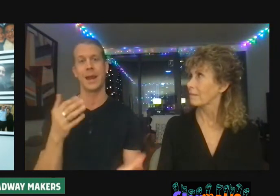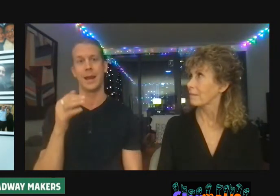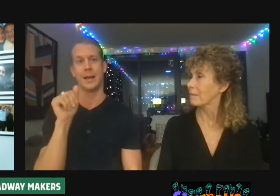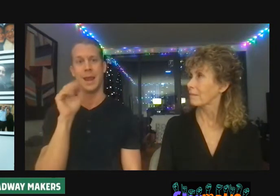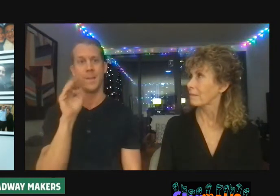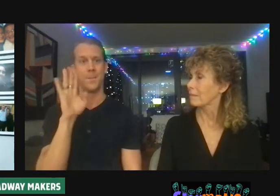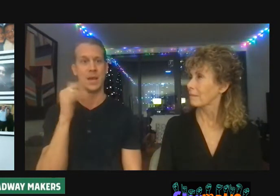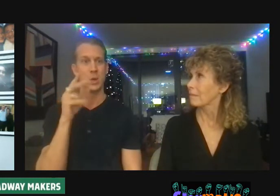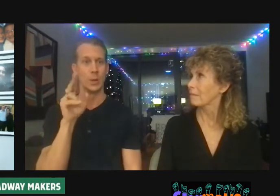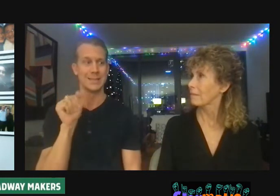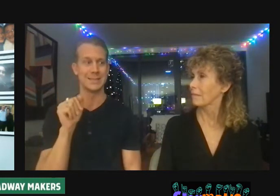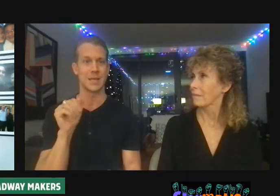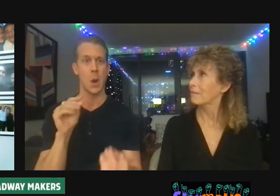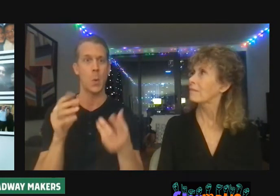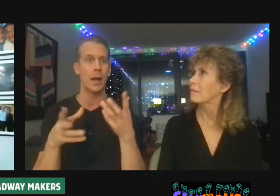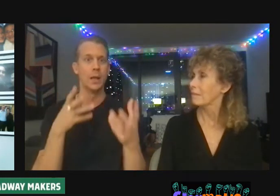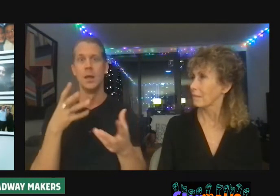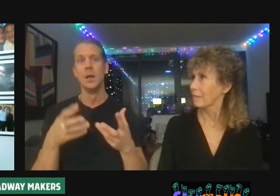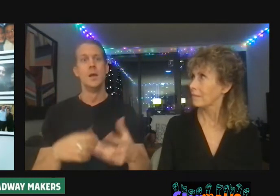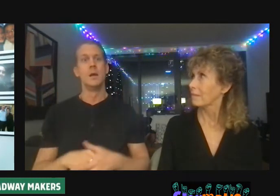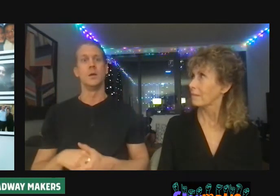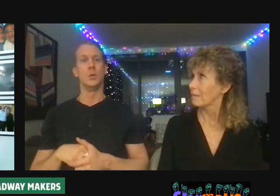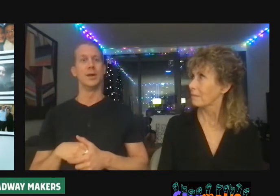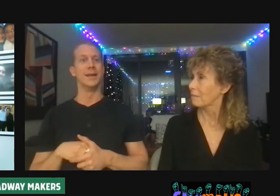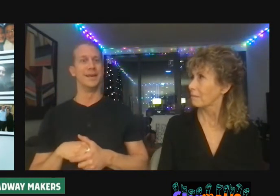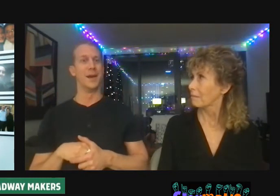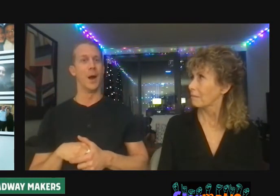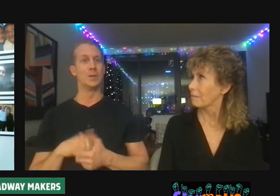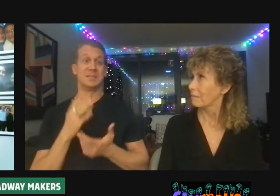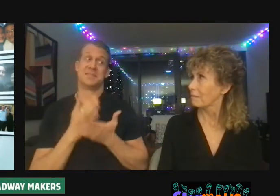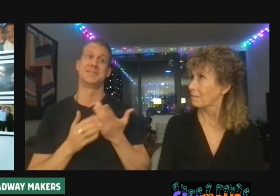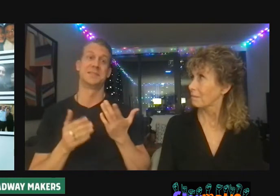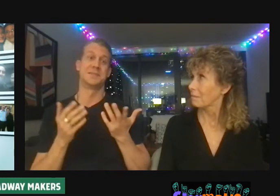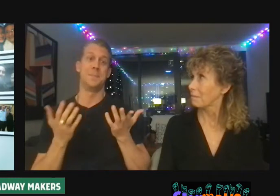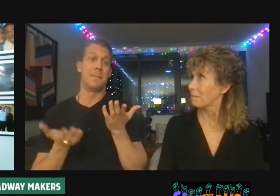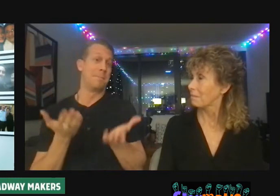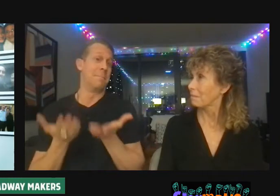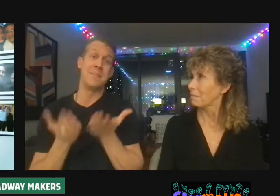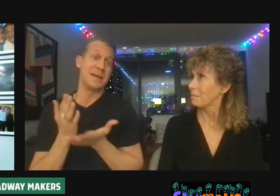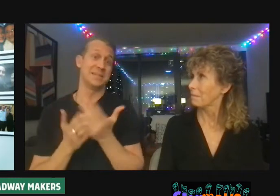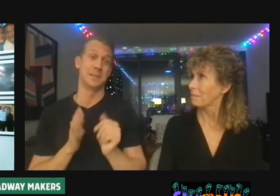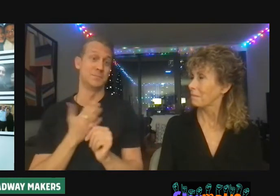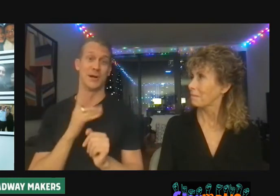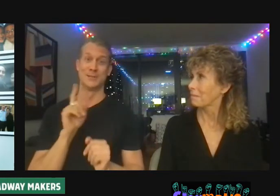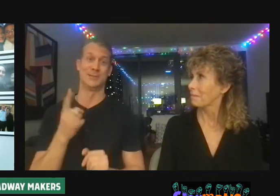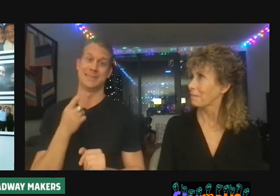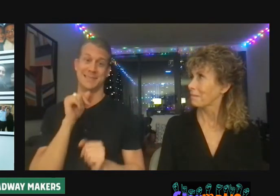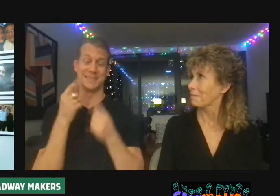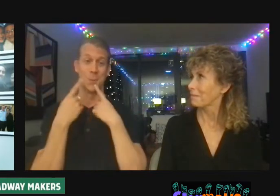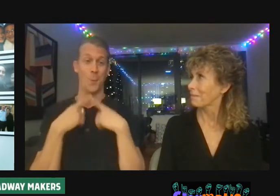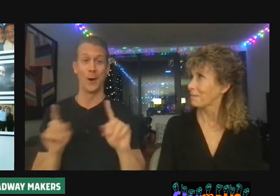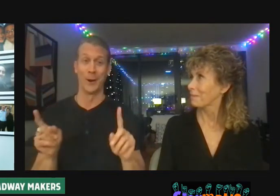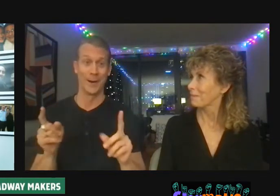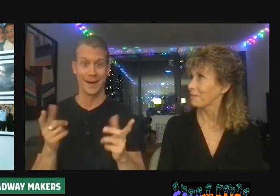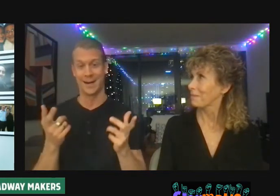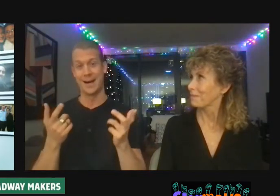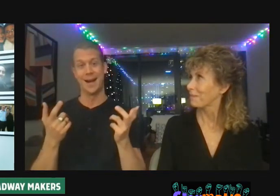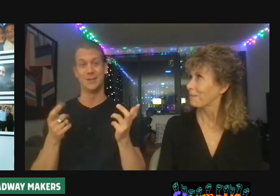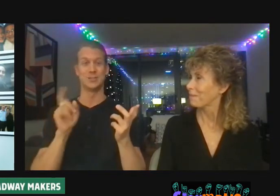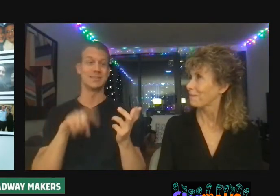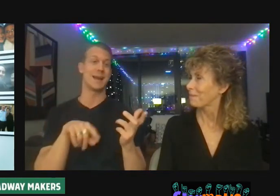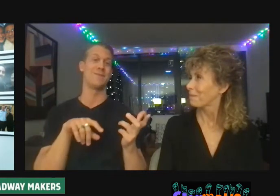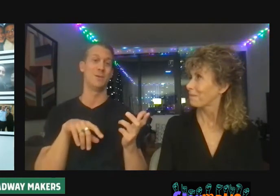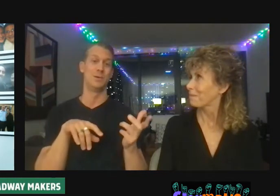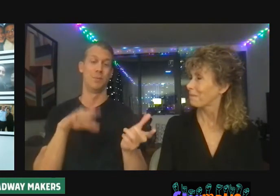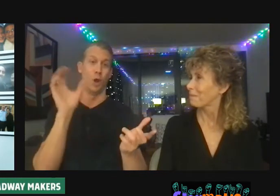abstract and ambiguous. So you would, you know, maybe some songs doesn't work